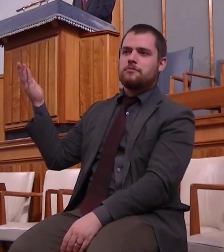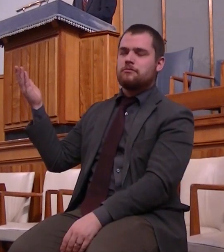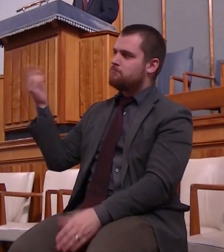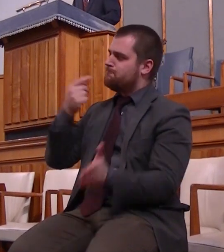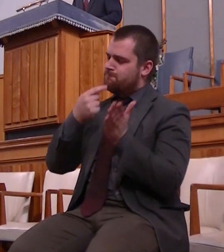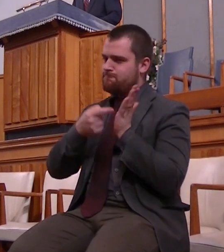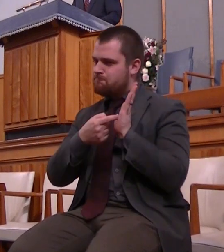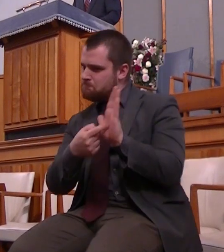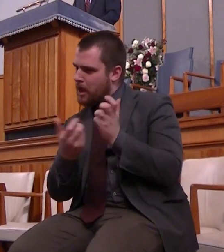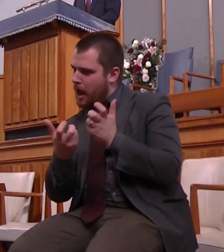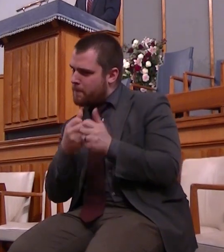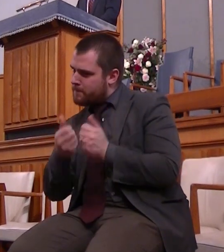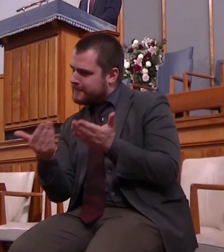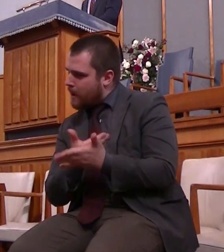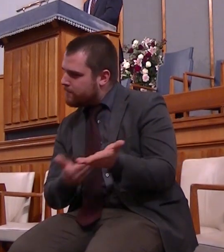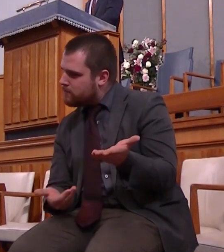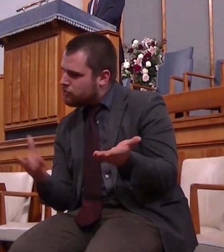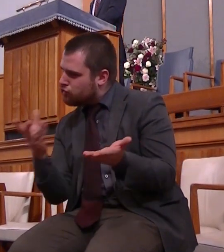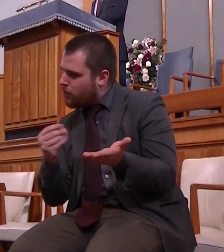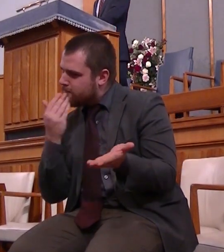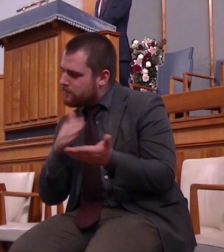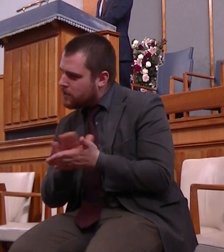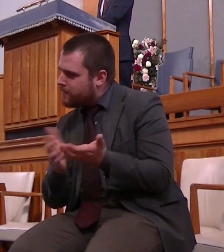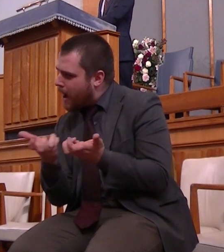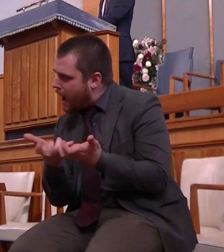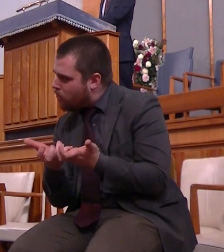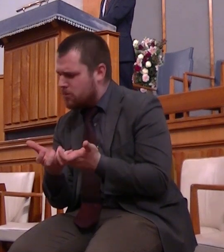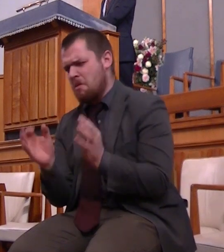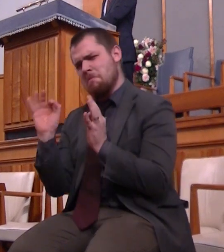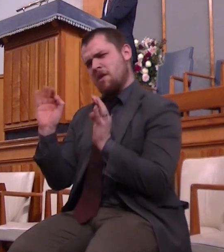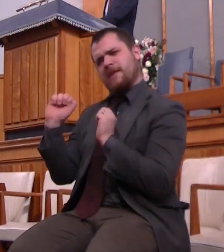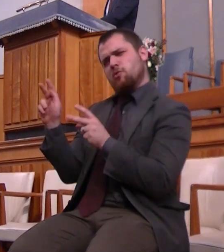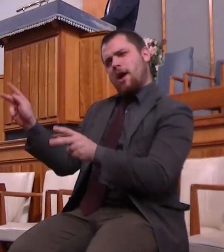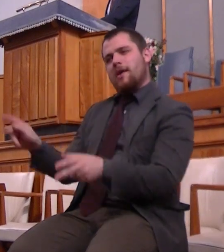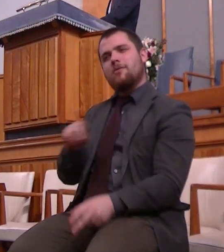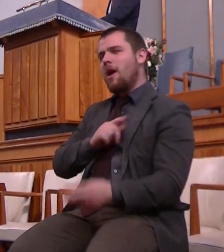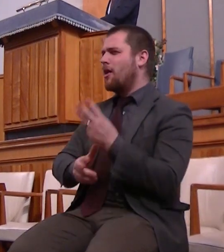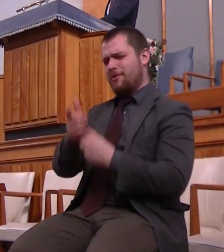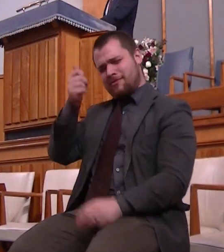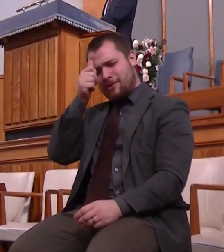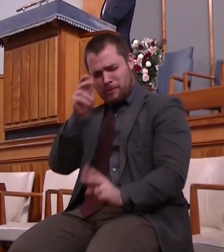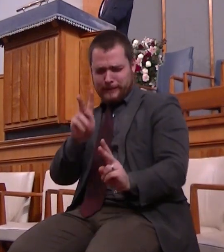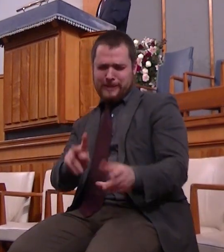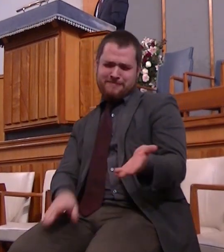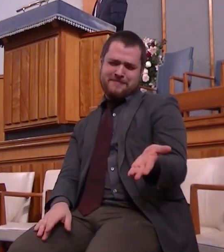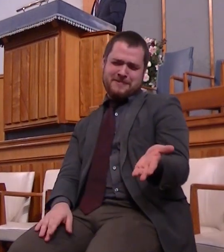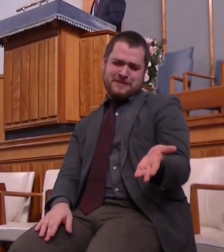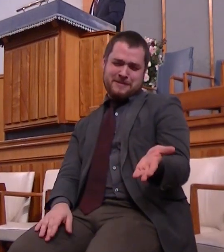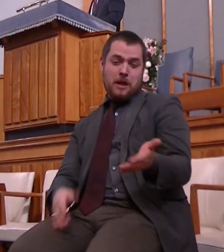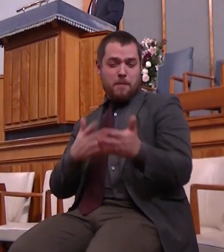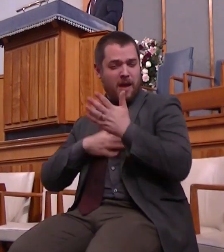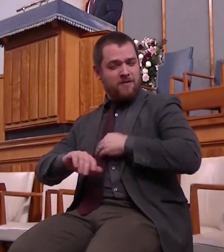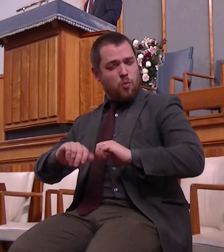wonderful, it's perfect. He knew that we could never earn heaven for ourselves. We're too